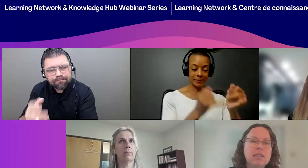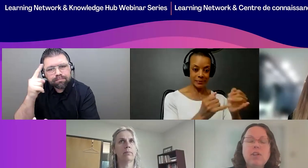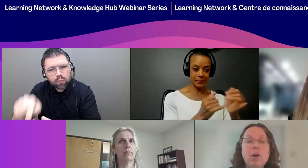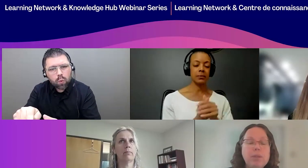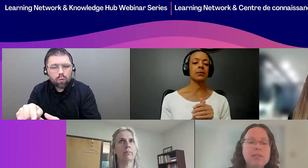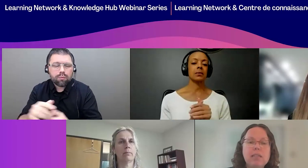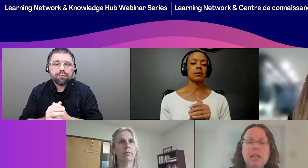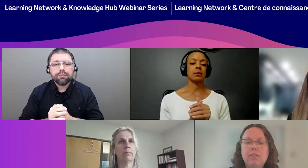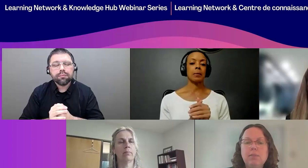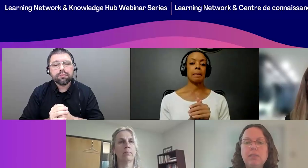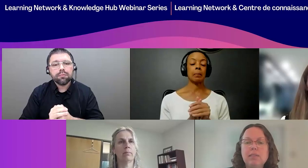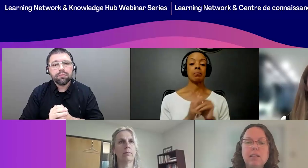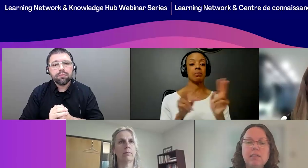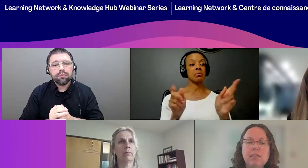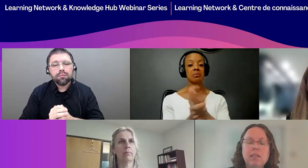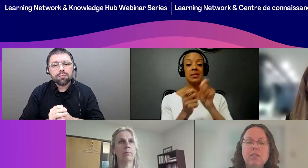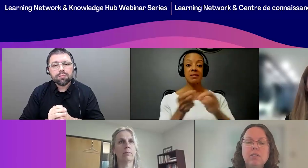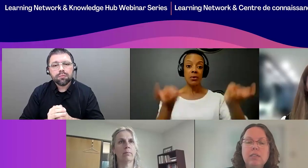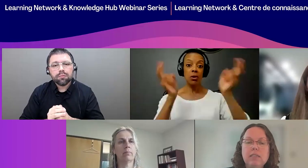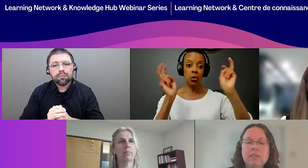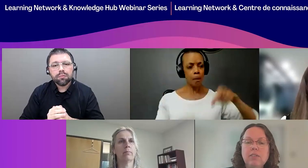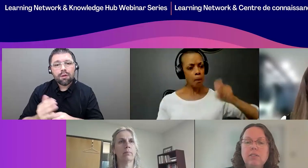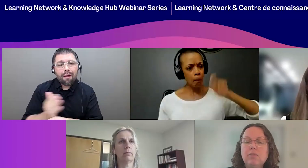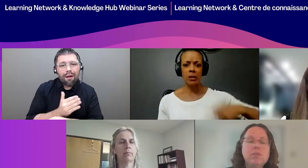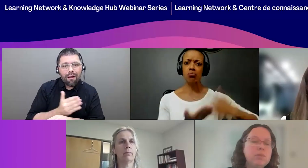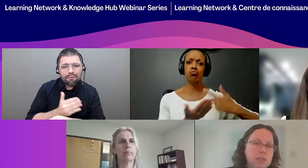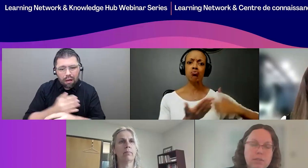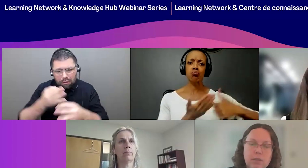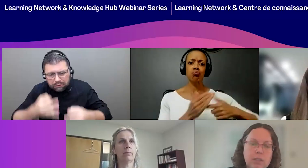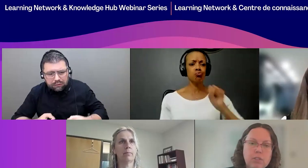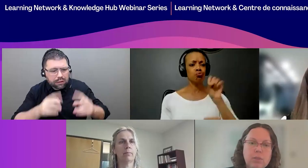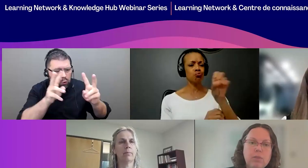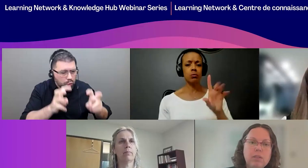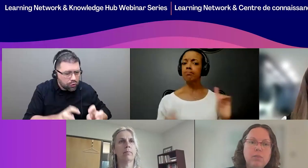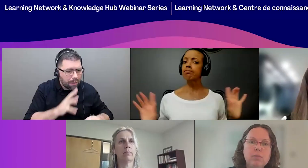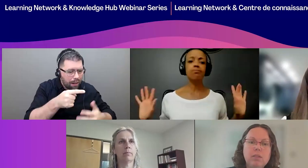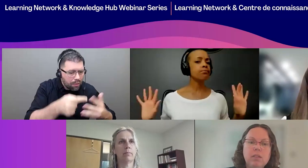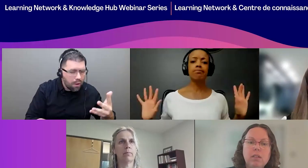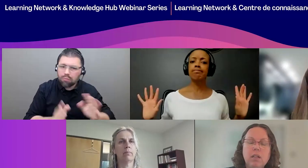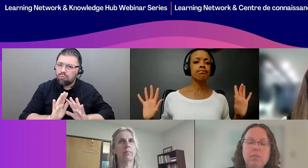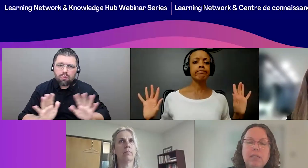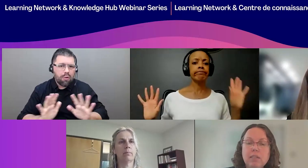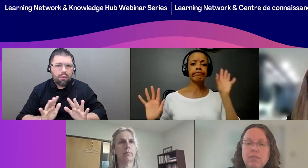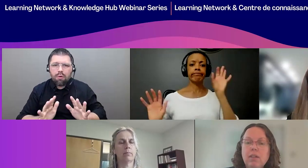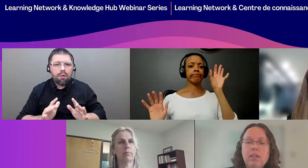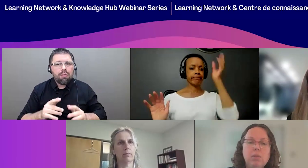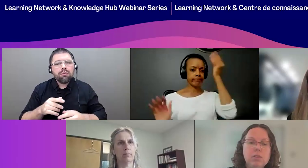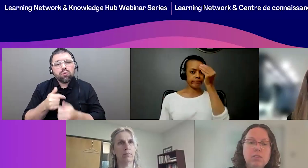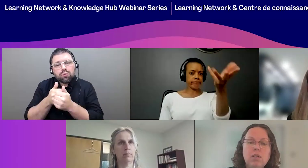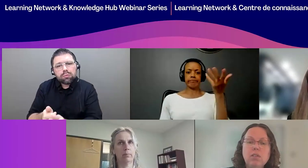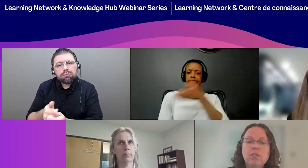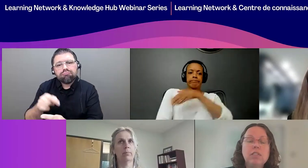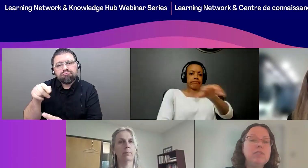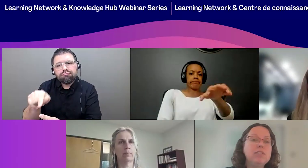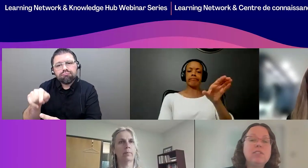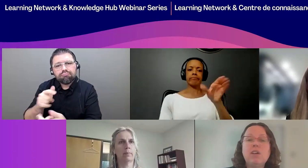set of topics that had to be discussed during these sessions. It was really very much about what the woman identified and